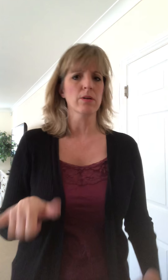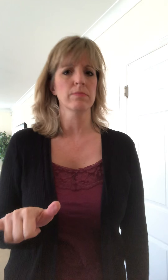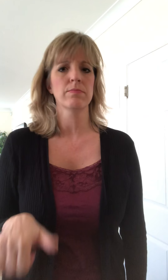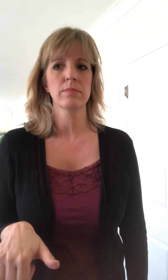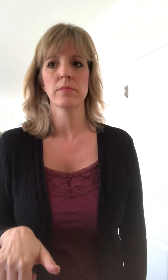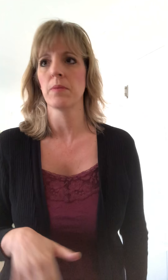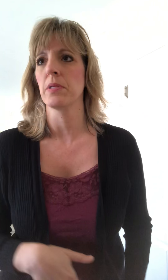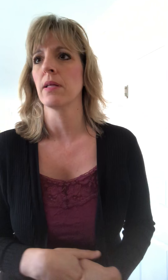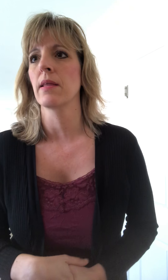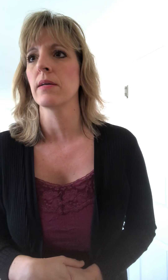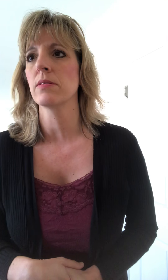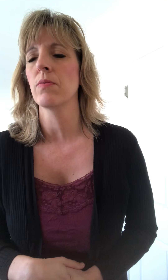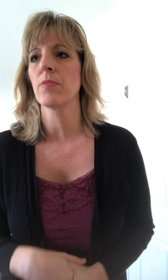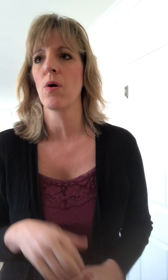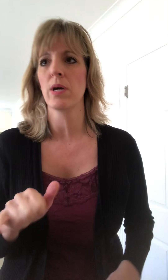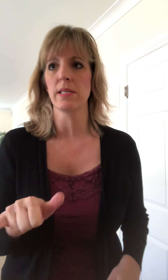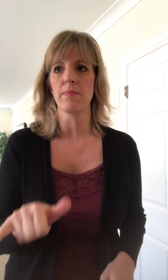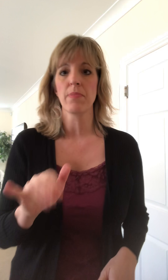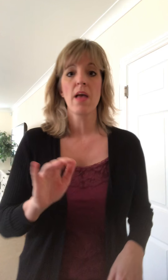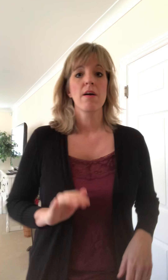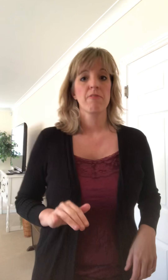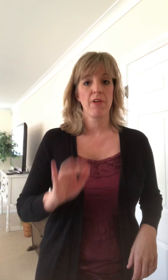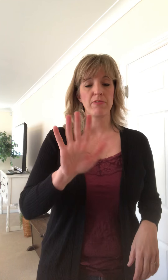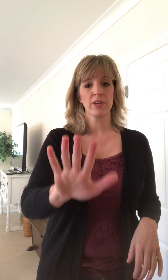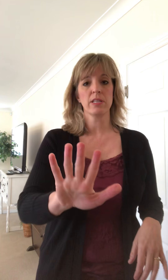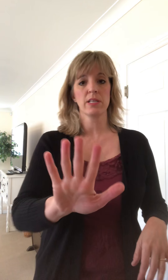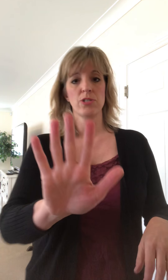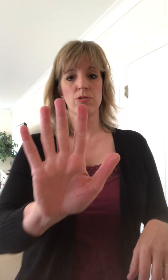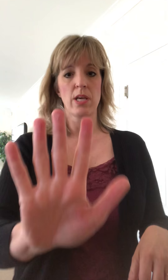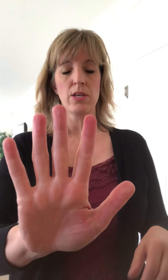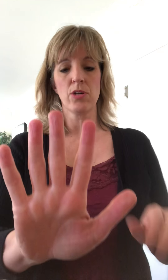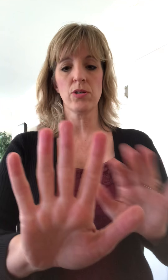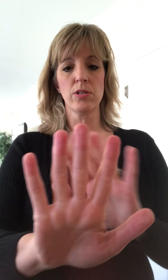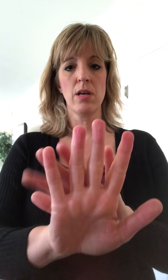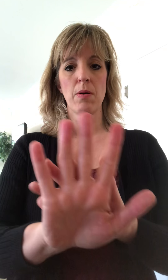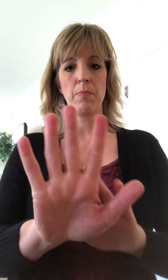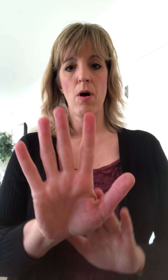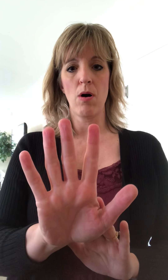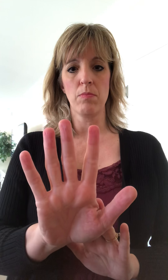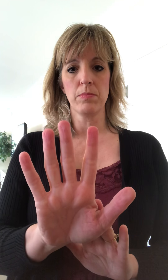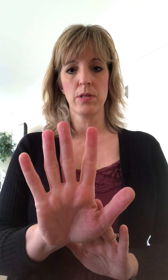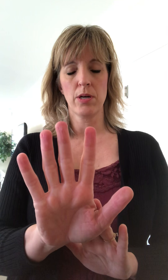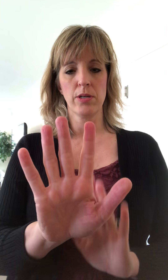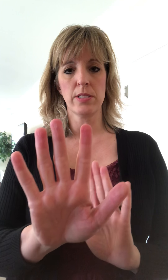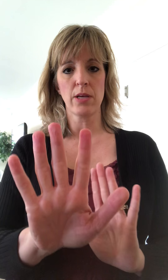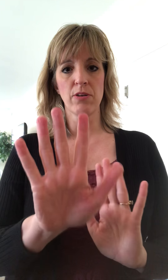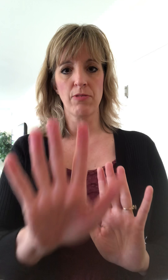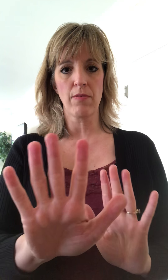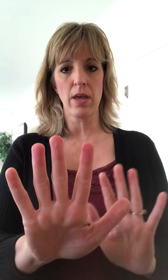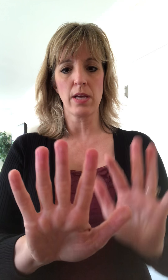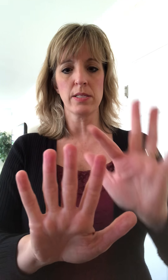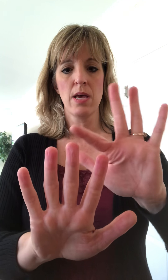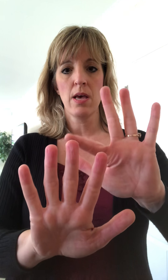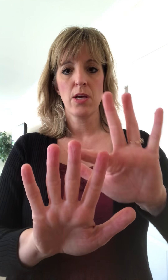or something like that. So, oh, I see. Favorite is you take your palm, or you take your 5 hand,